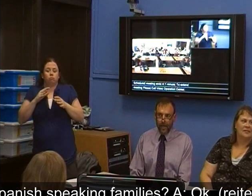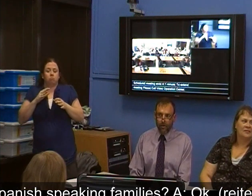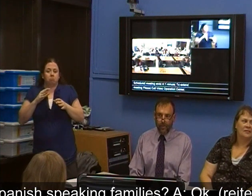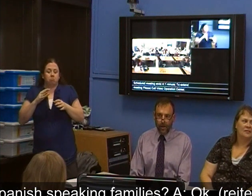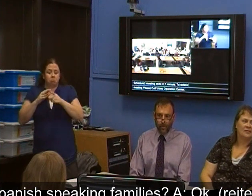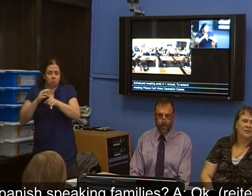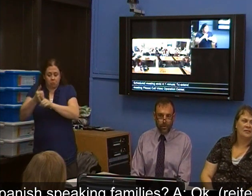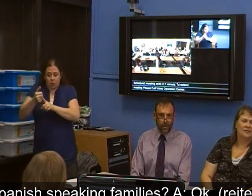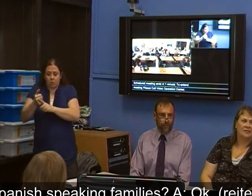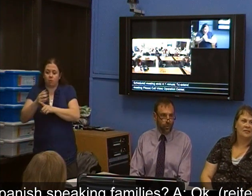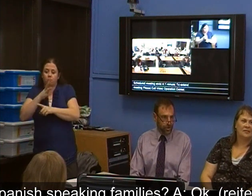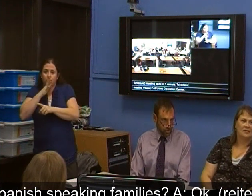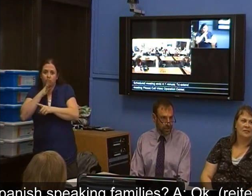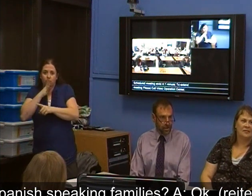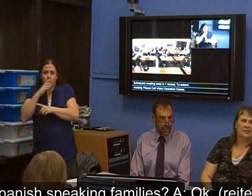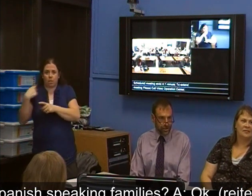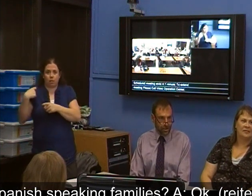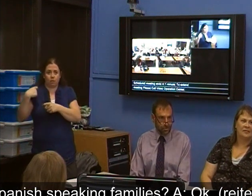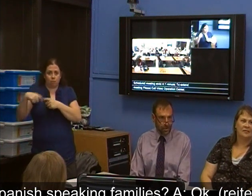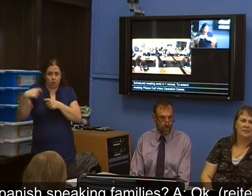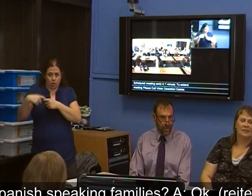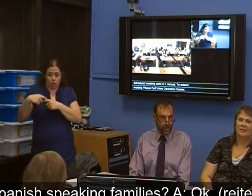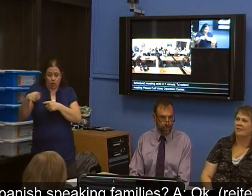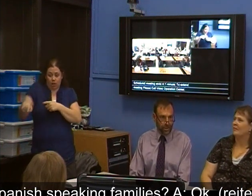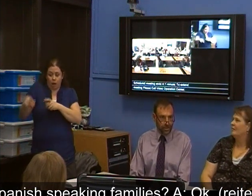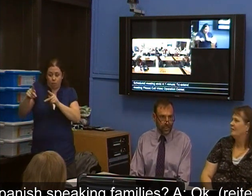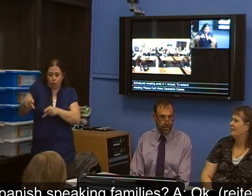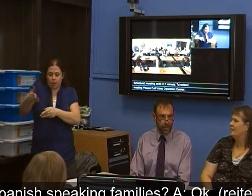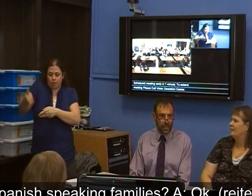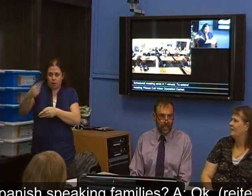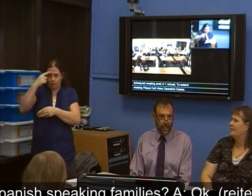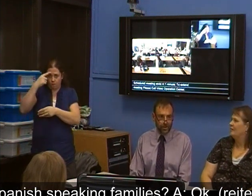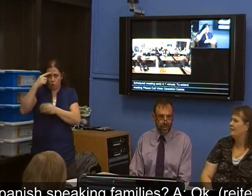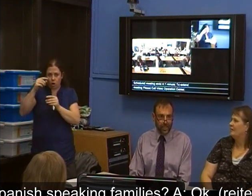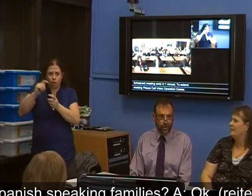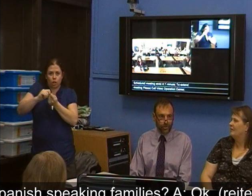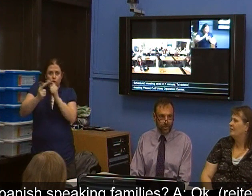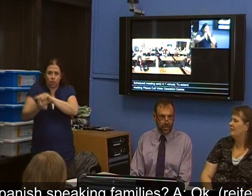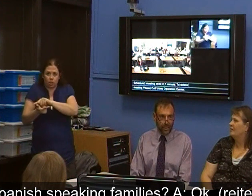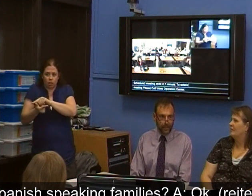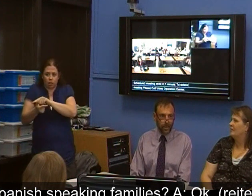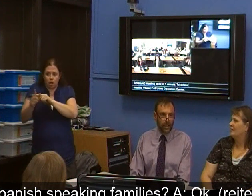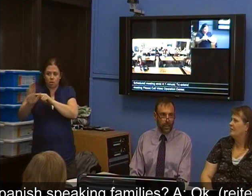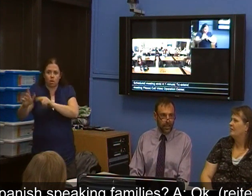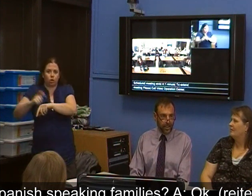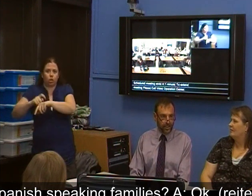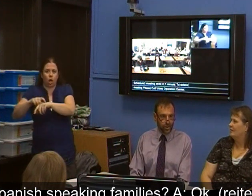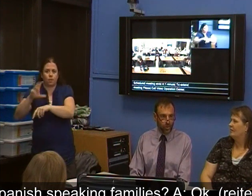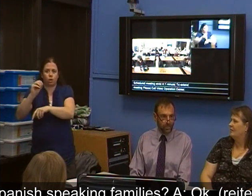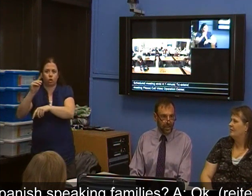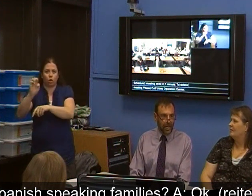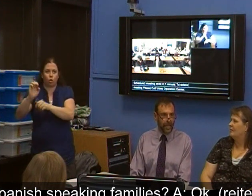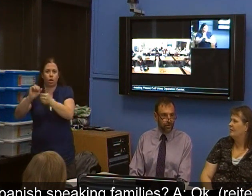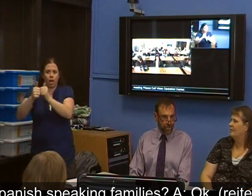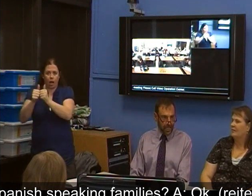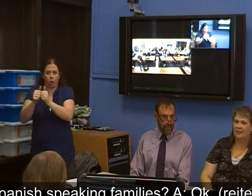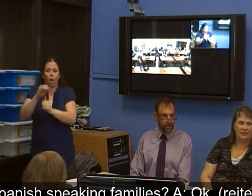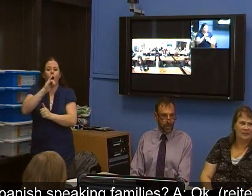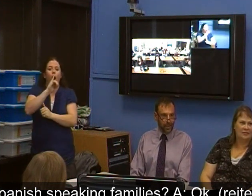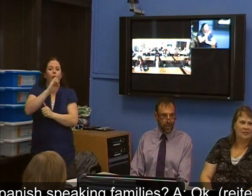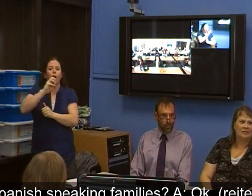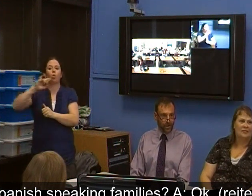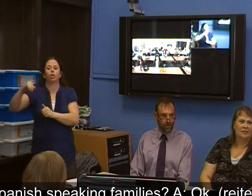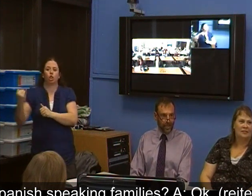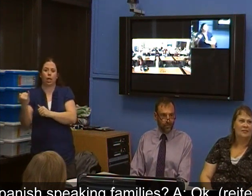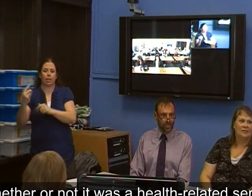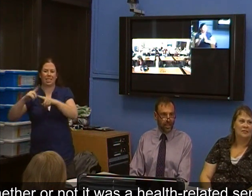there purely for the translation, the Spanish translation, how should they code their time? And the answer would be I or J, depending on whether